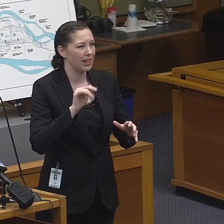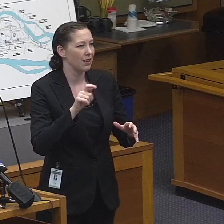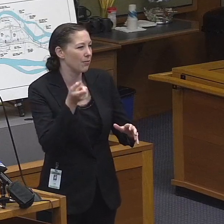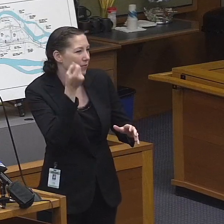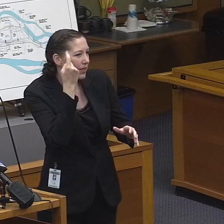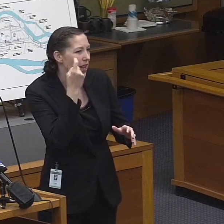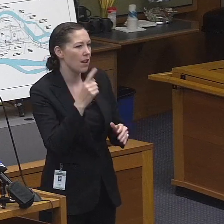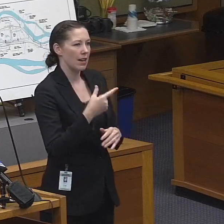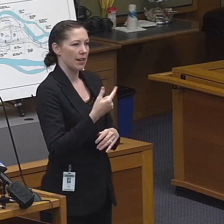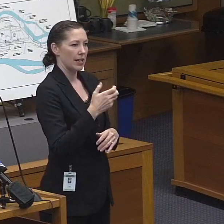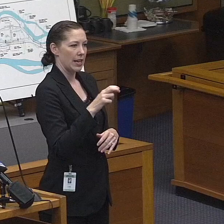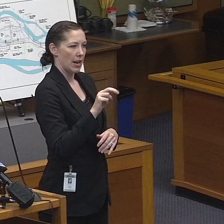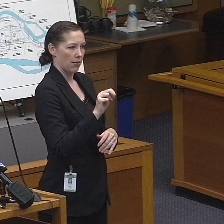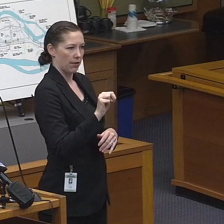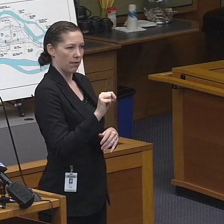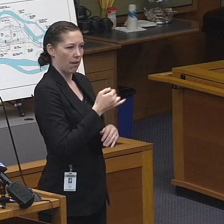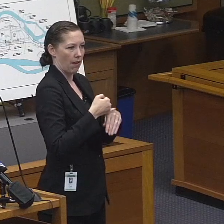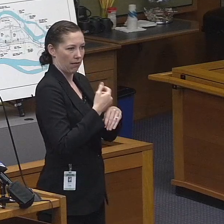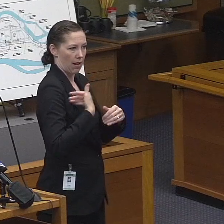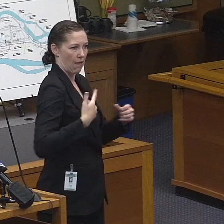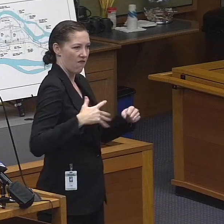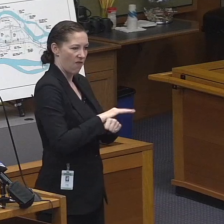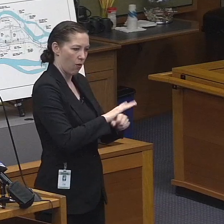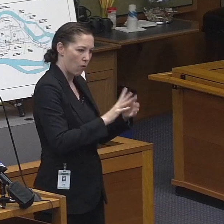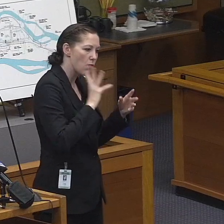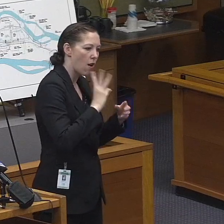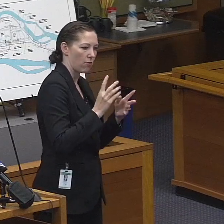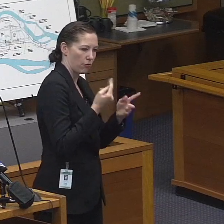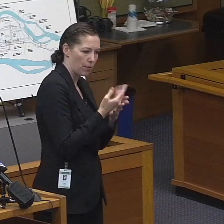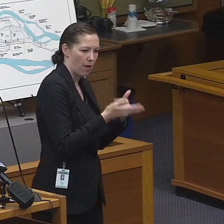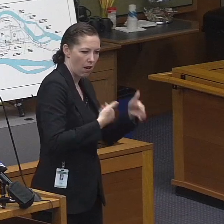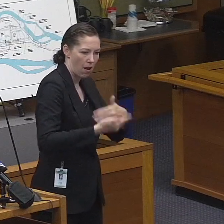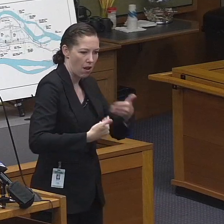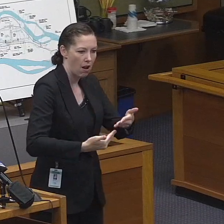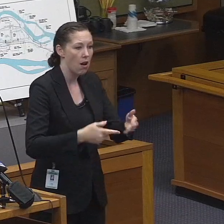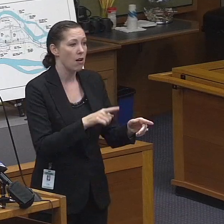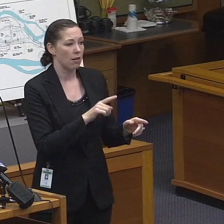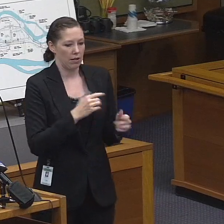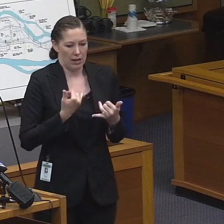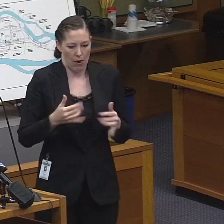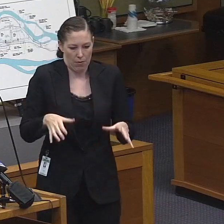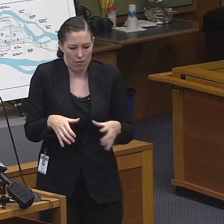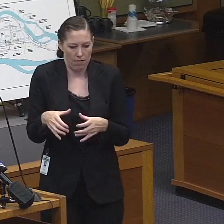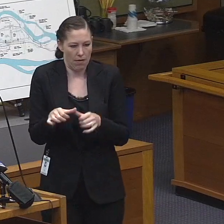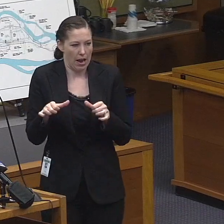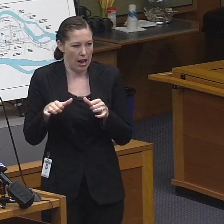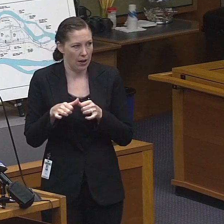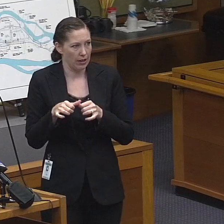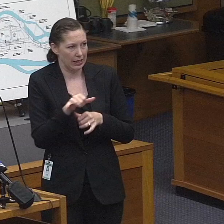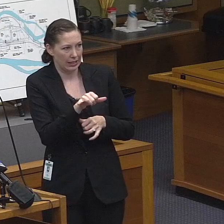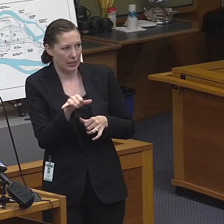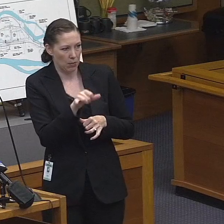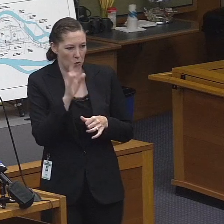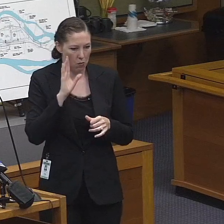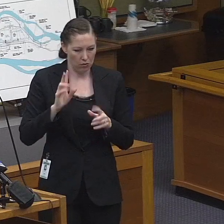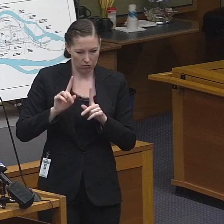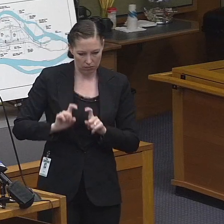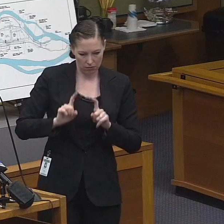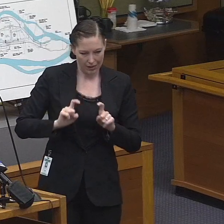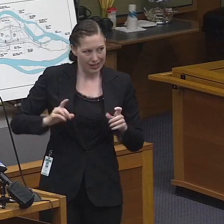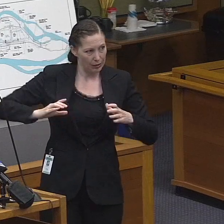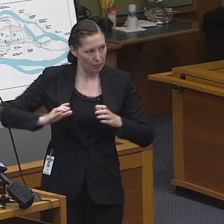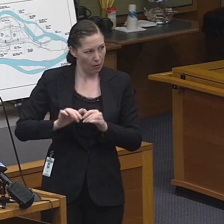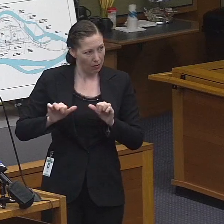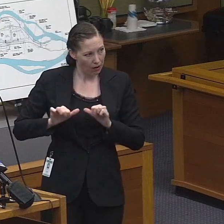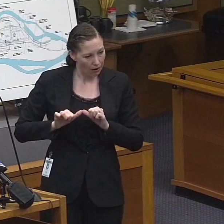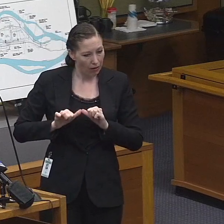full-scale water treatment plant, then at demonstration scale, where we're adding powdered activated carbon to just one filter to